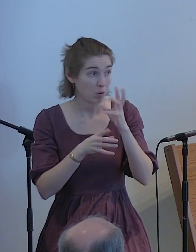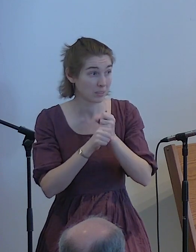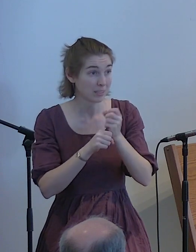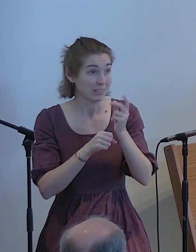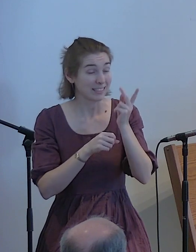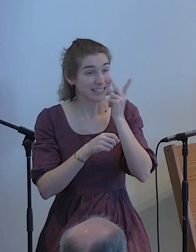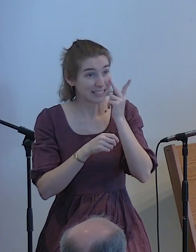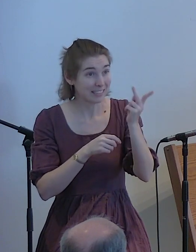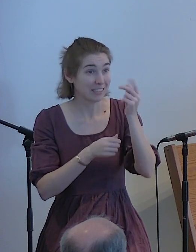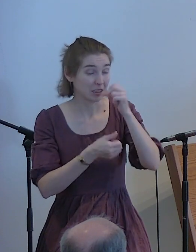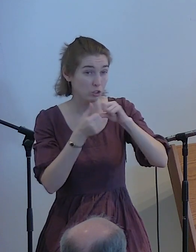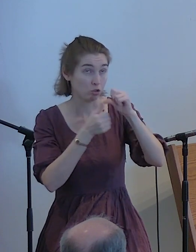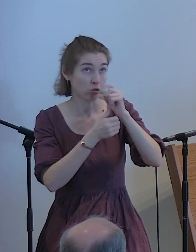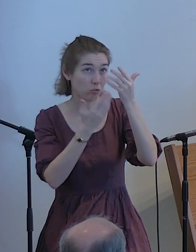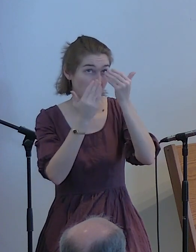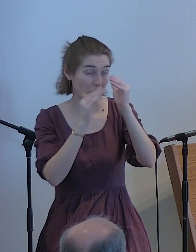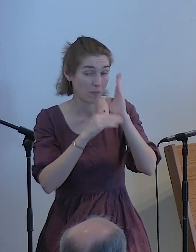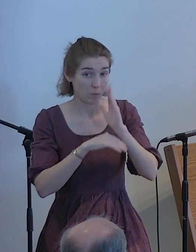heaven.